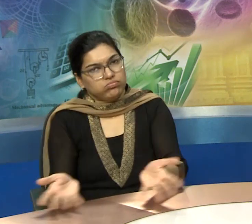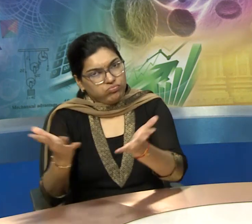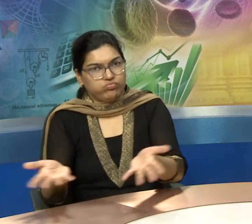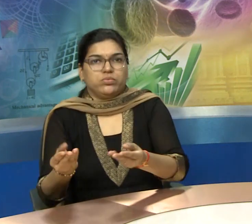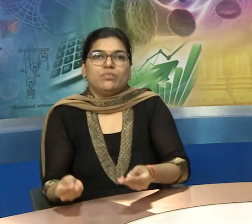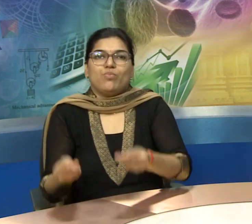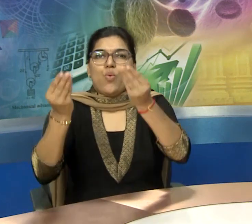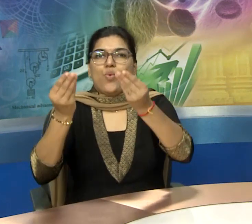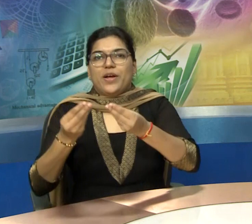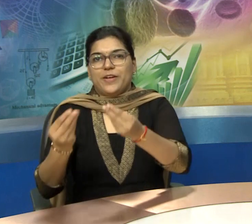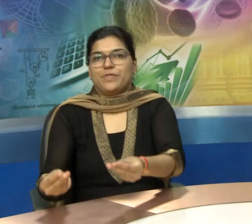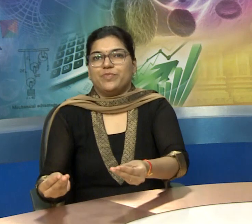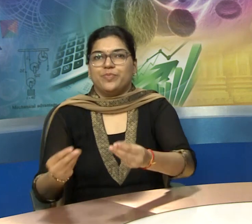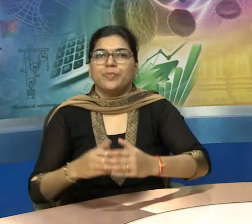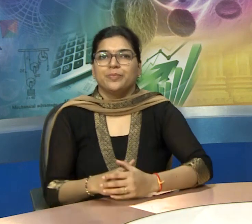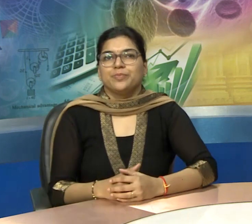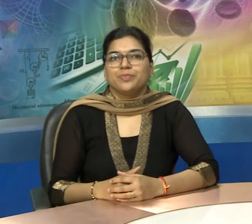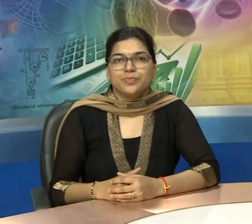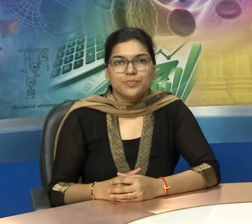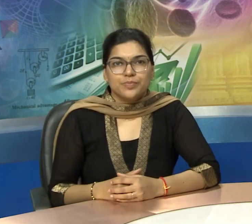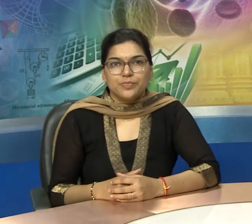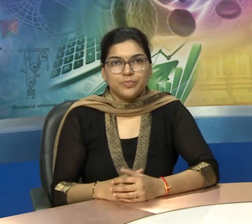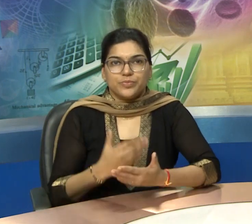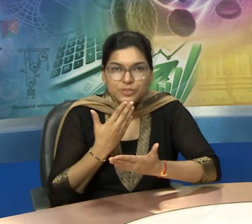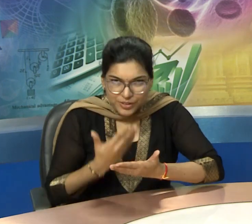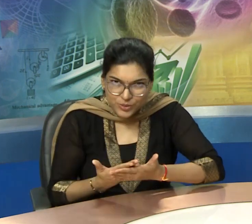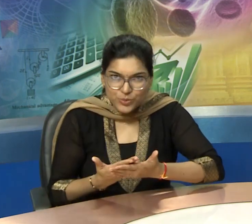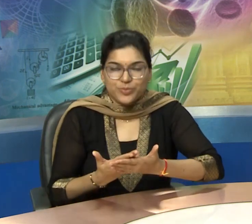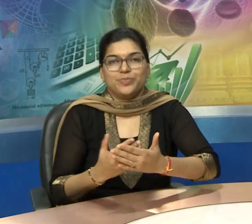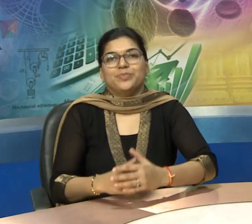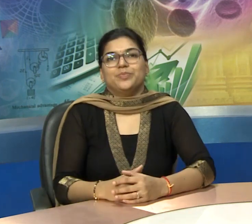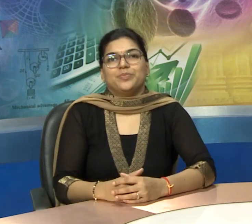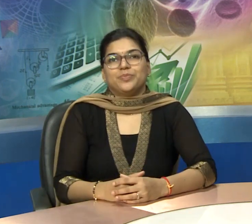library plays a very important role. Thank you.